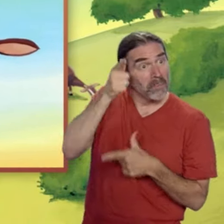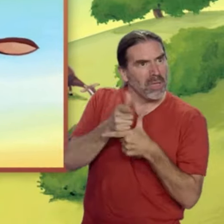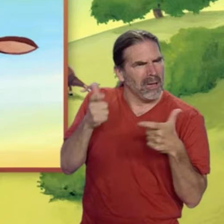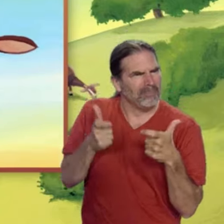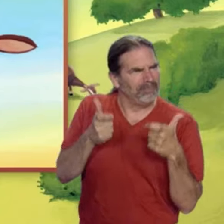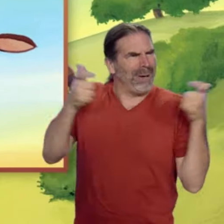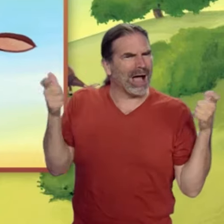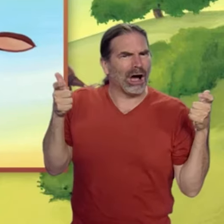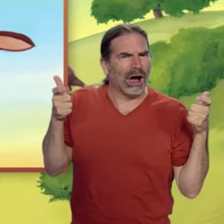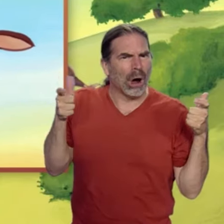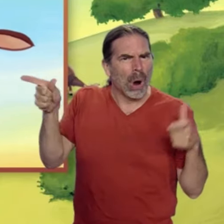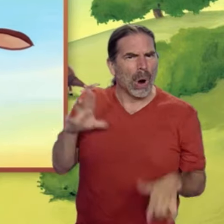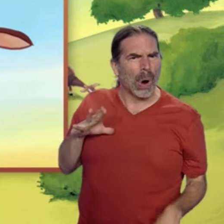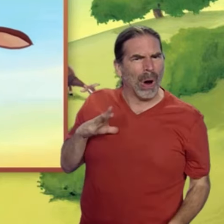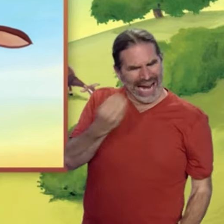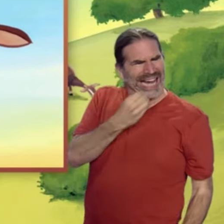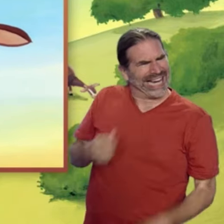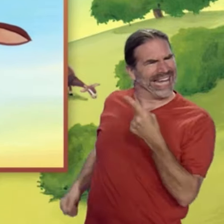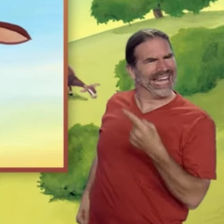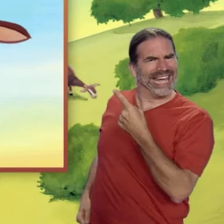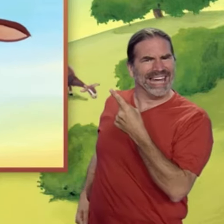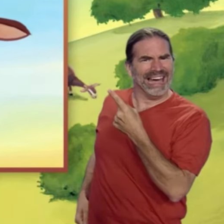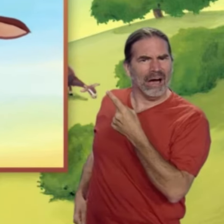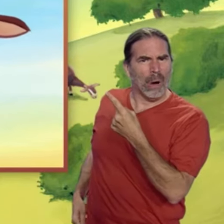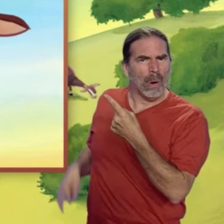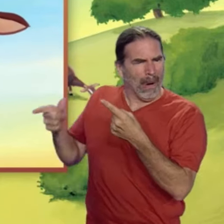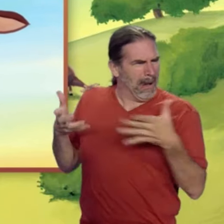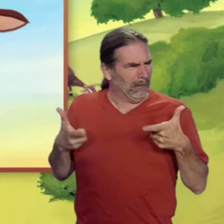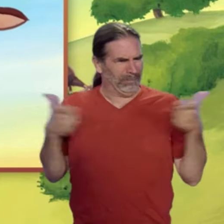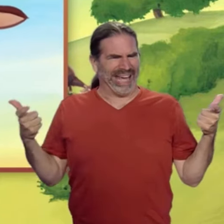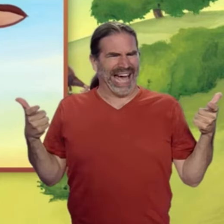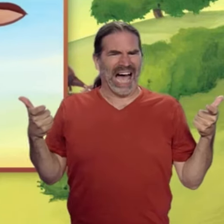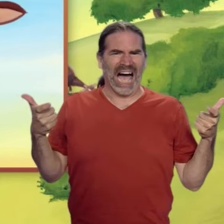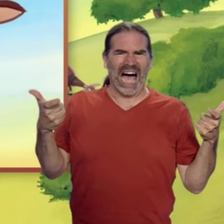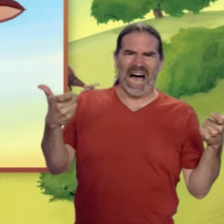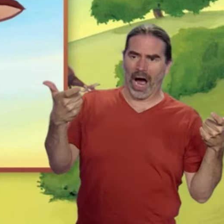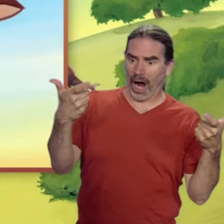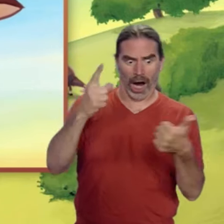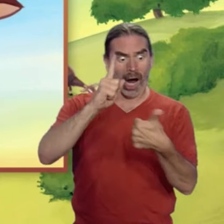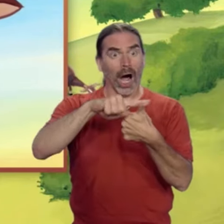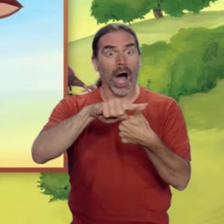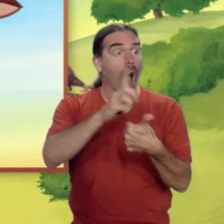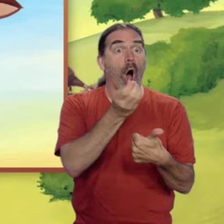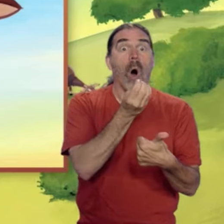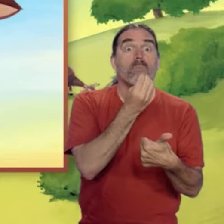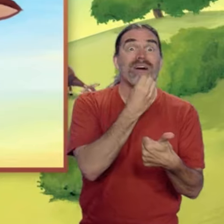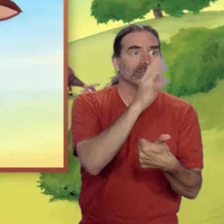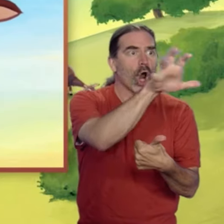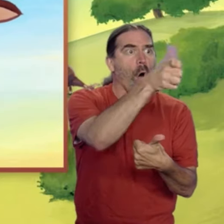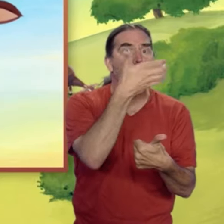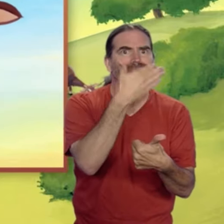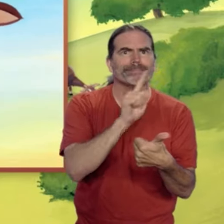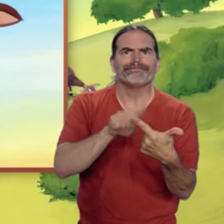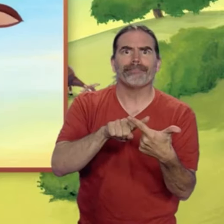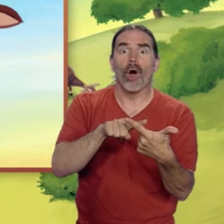Don't waste your time, said the second billy goat Gruff. You should eat the third billy goat Gruff.